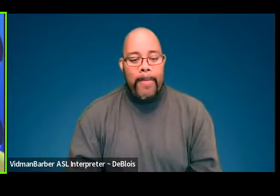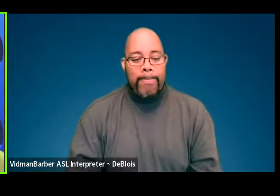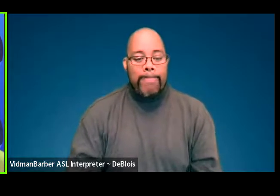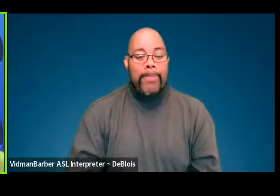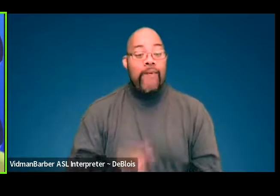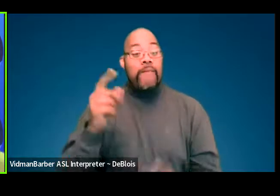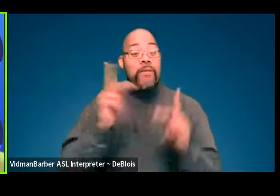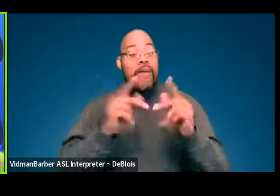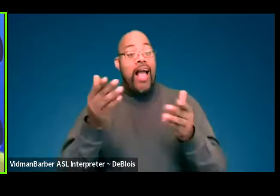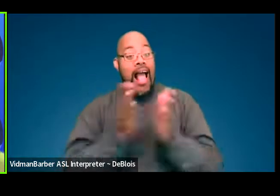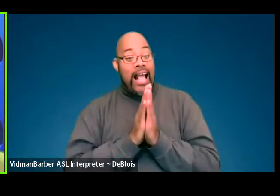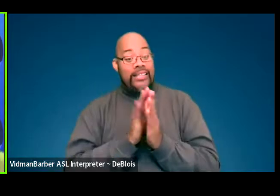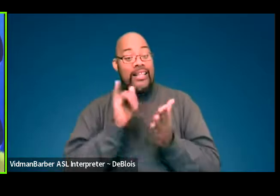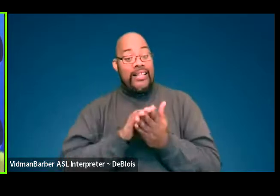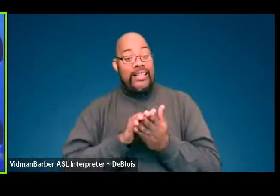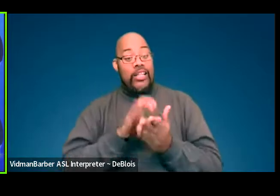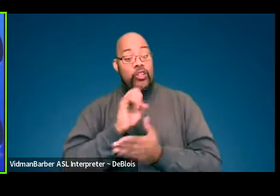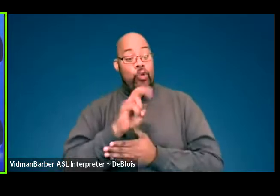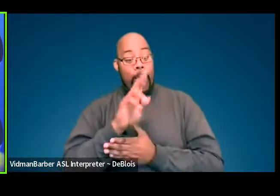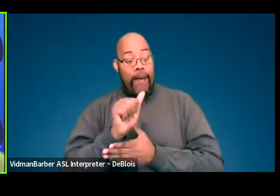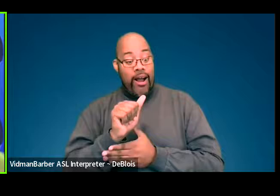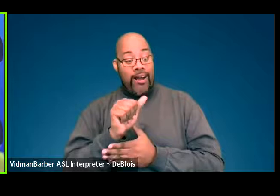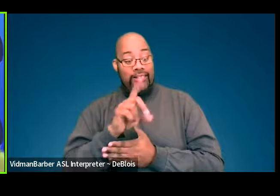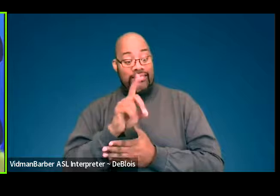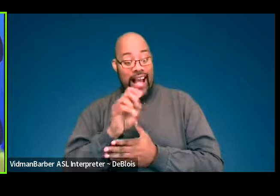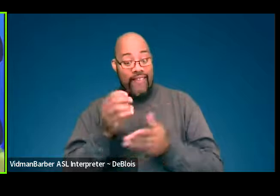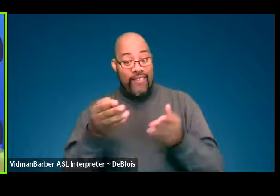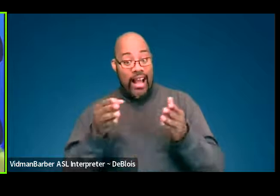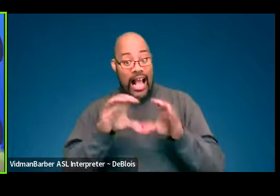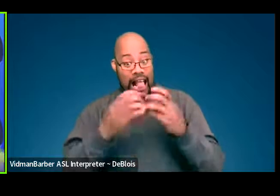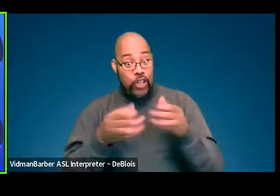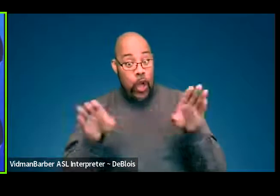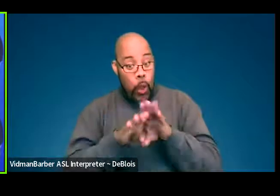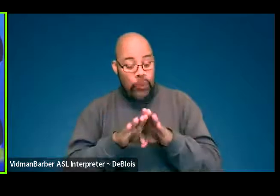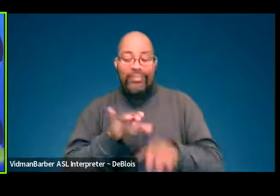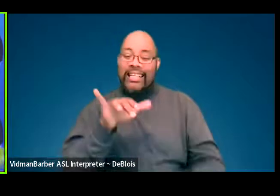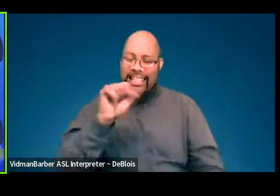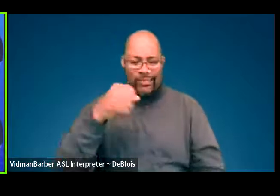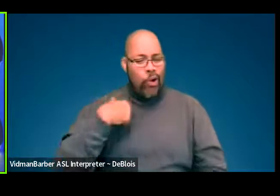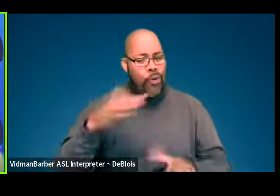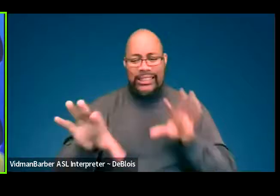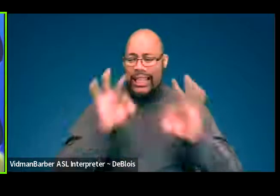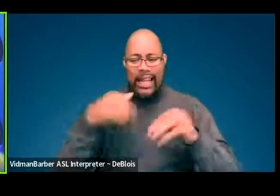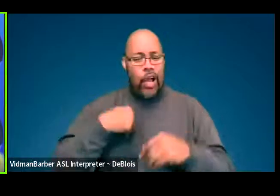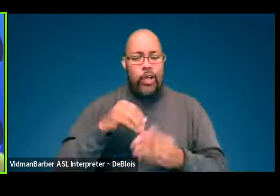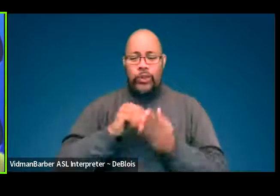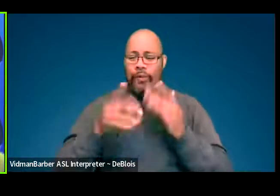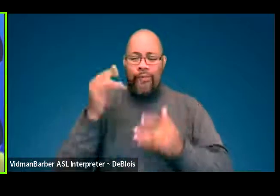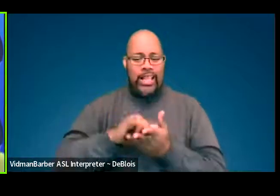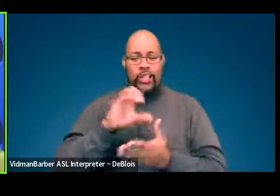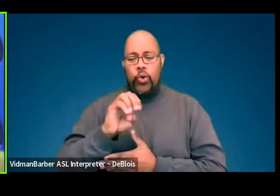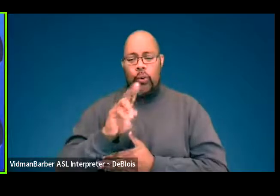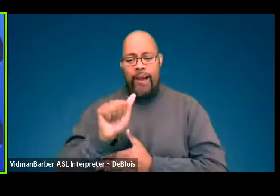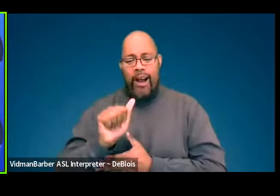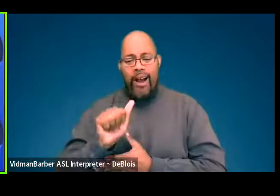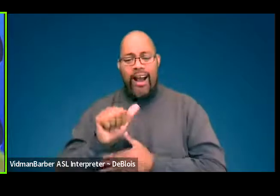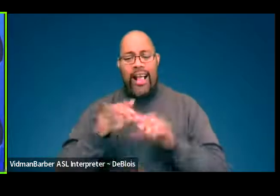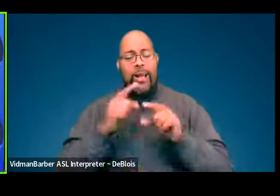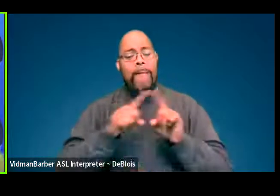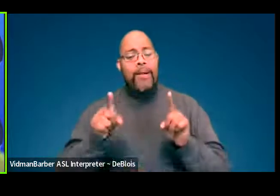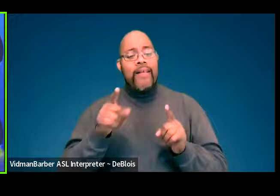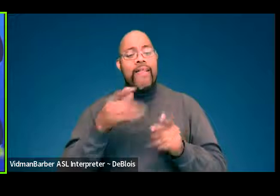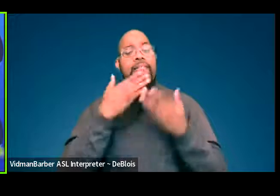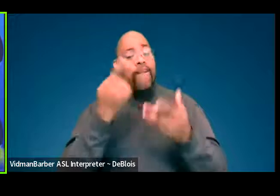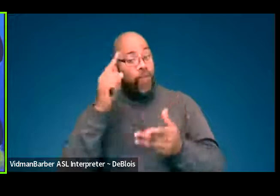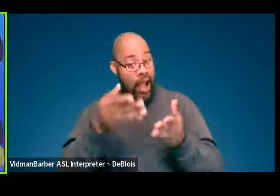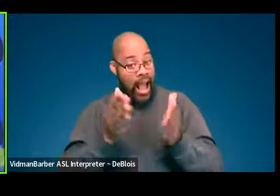So folks have asked, is the scuba dive class closed? So yes, y'all, we have already selected our students for the scuba class, but thanks